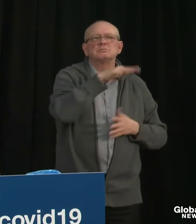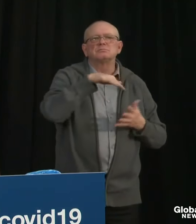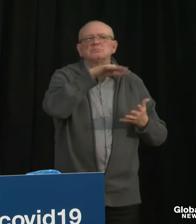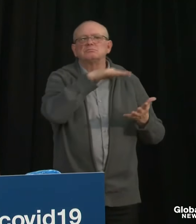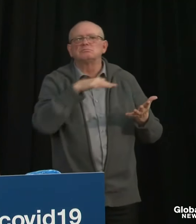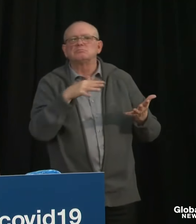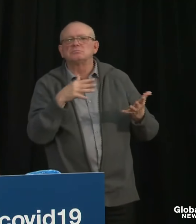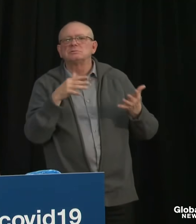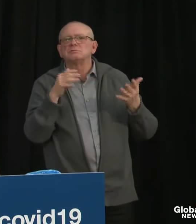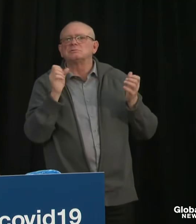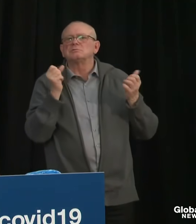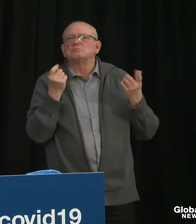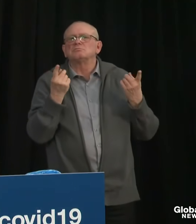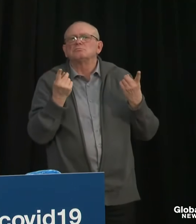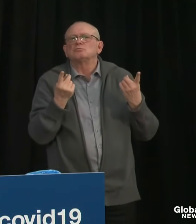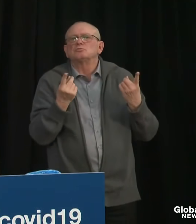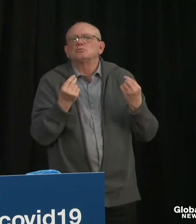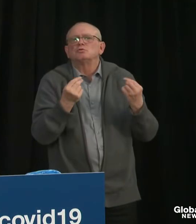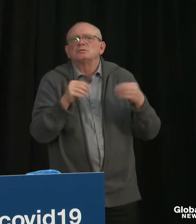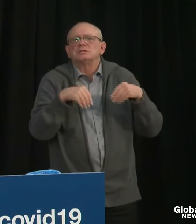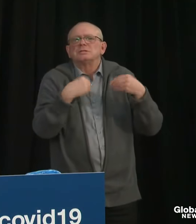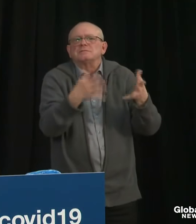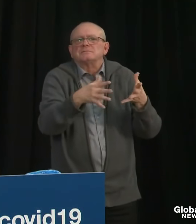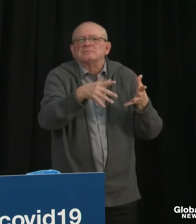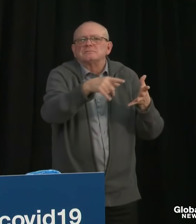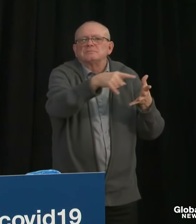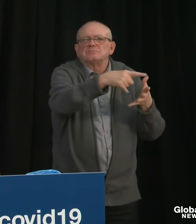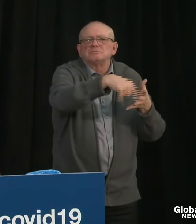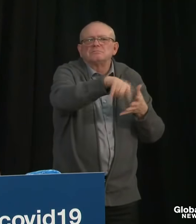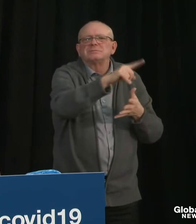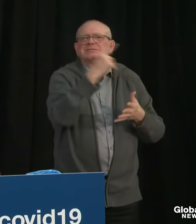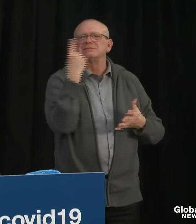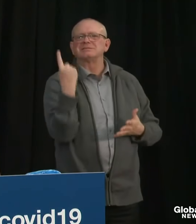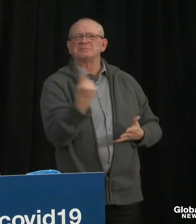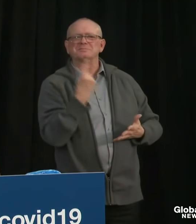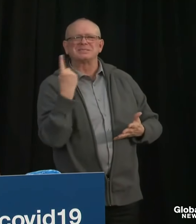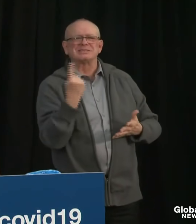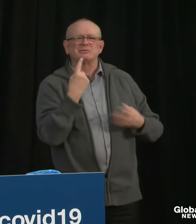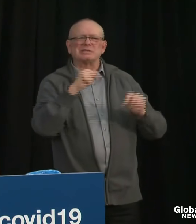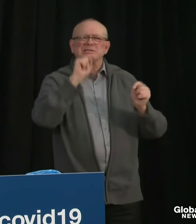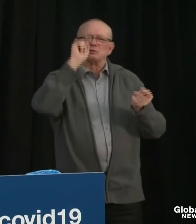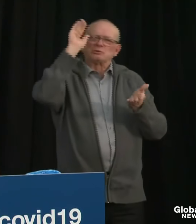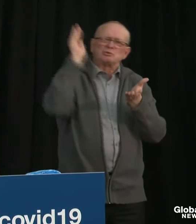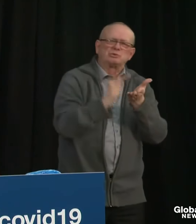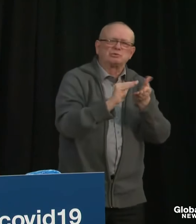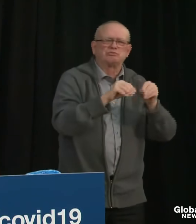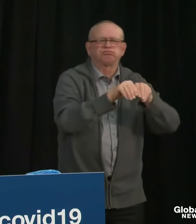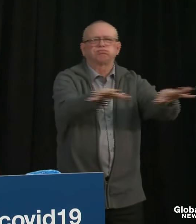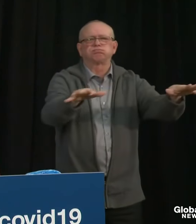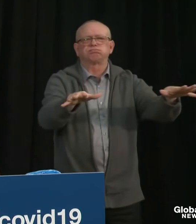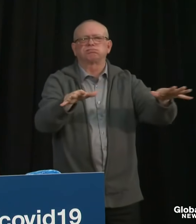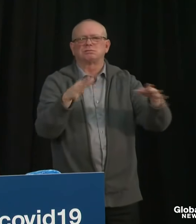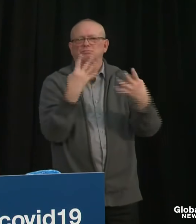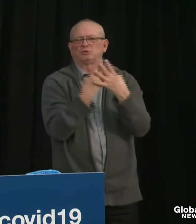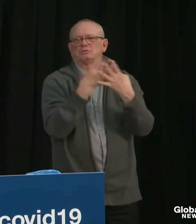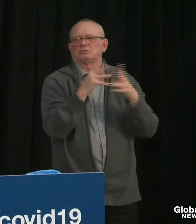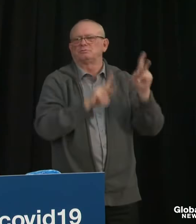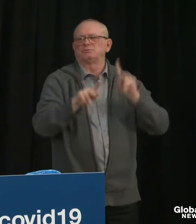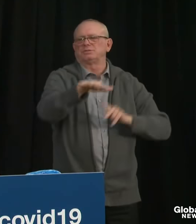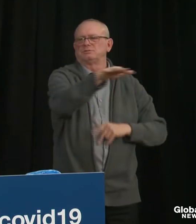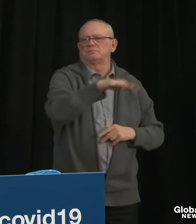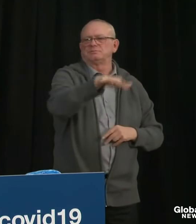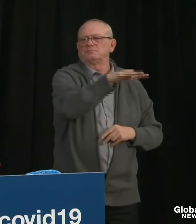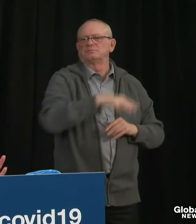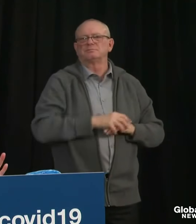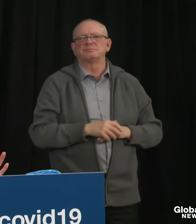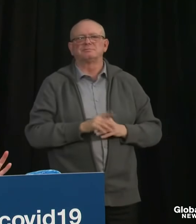within corrections facilities under control. It's an important point that anyone who lives in a